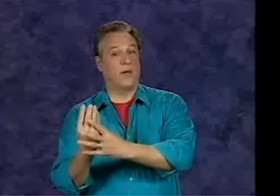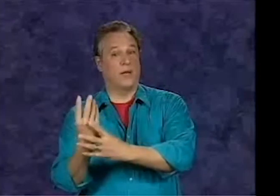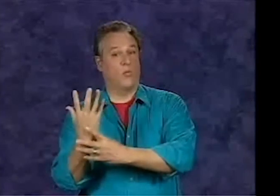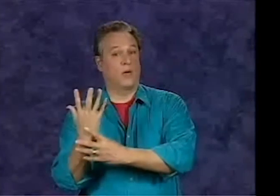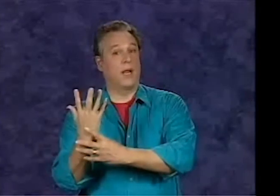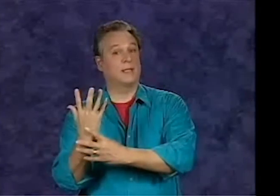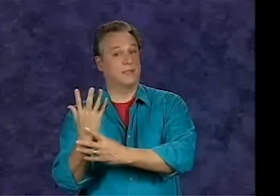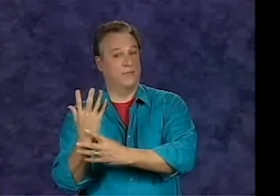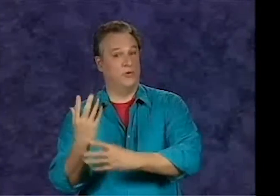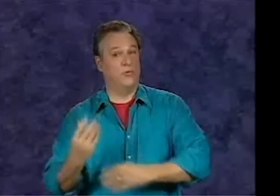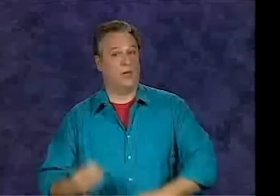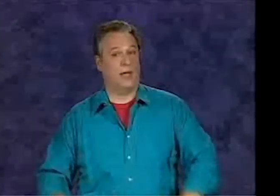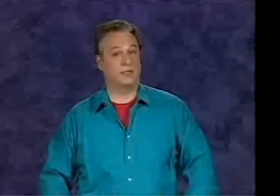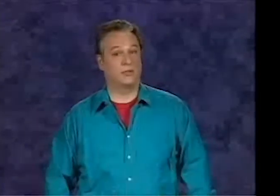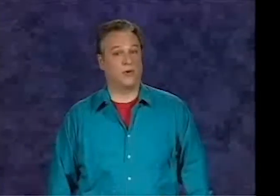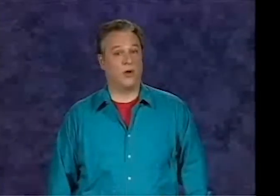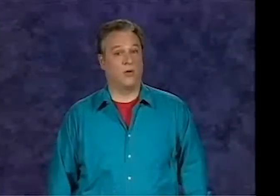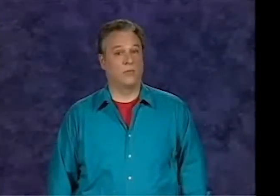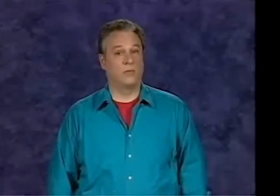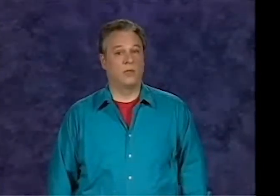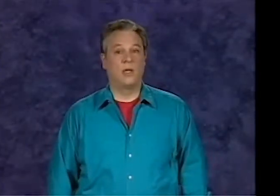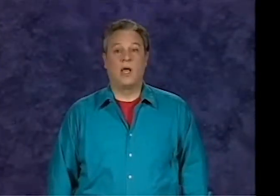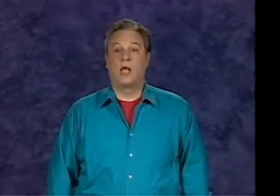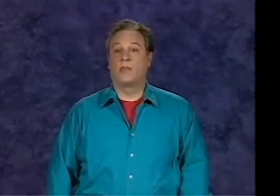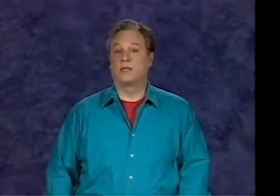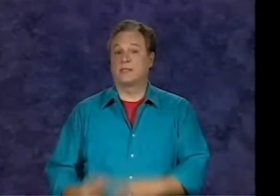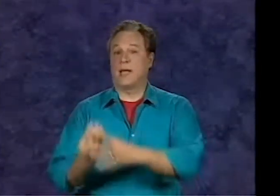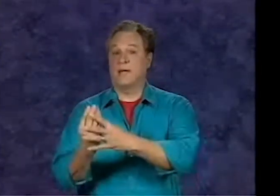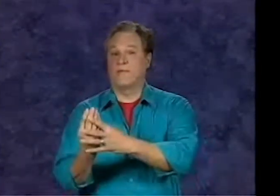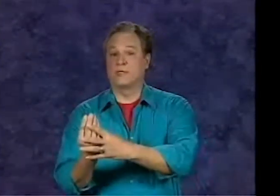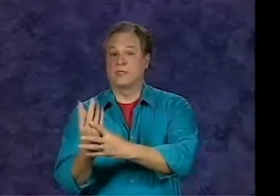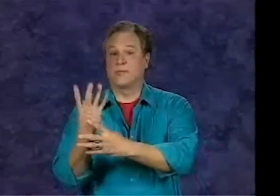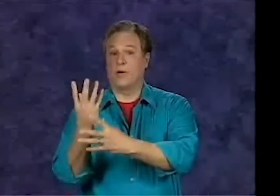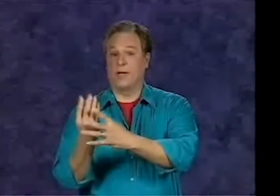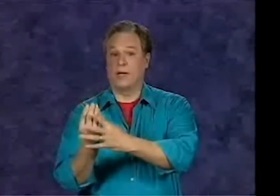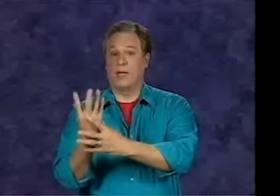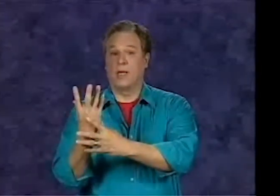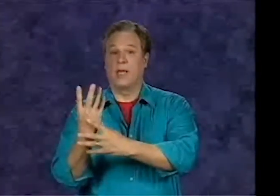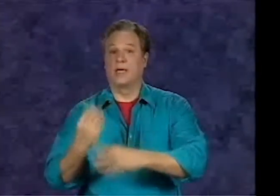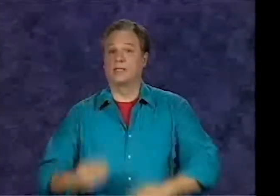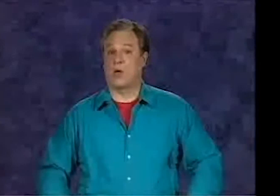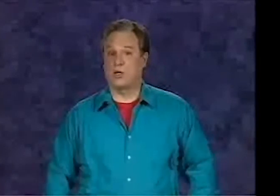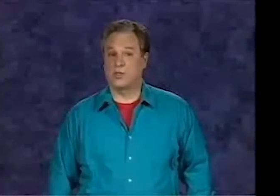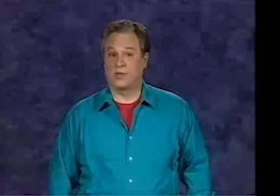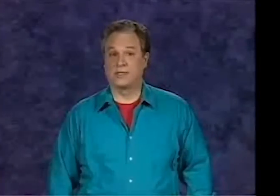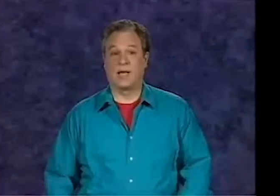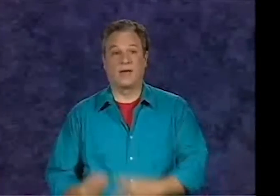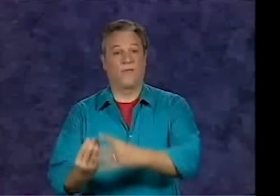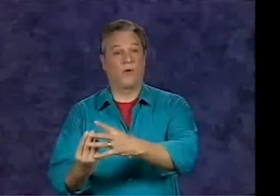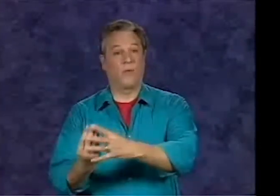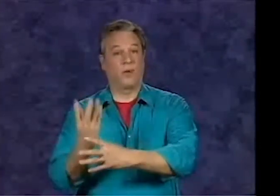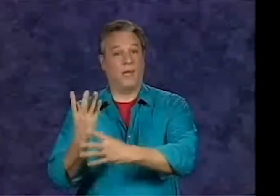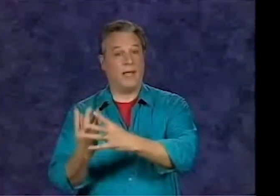spring when lots of new plants grow. The sign for spring is also the sign for